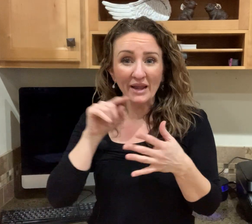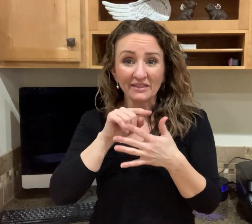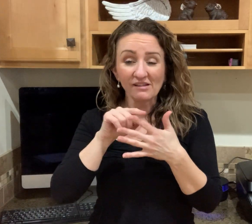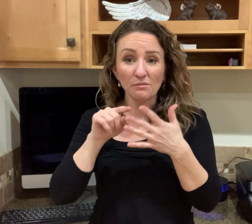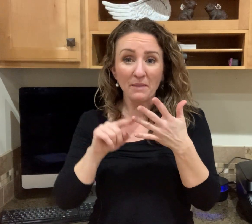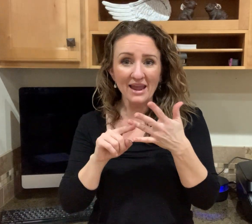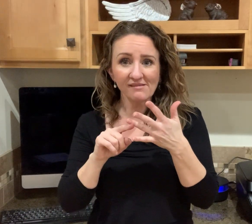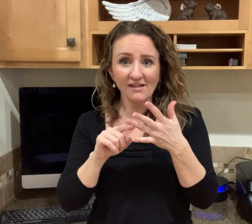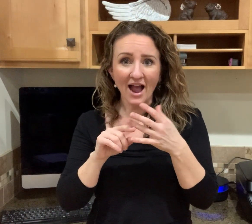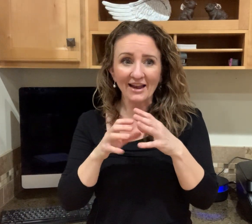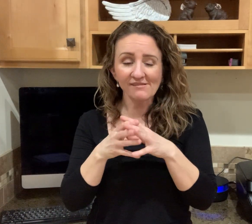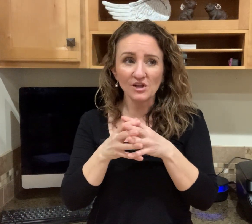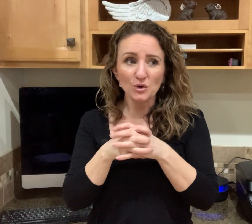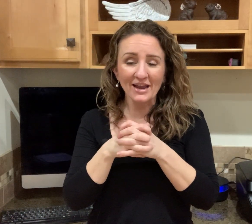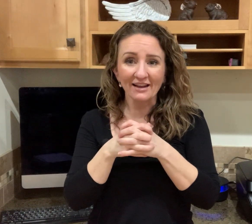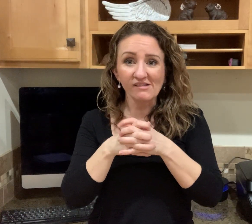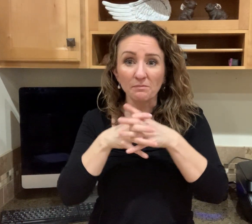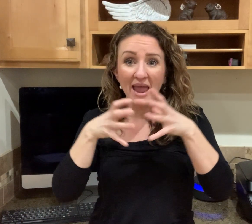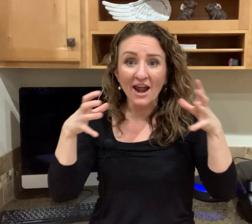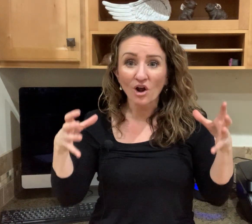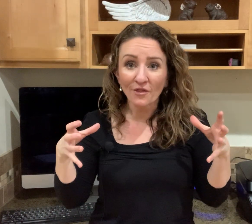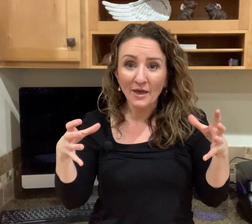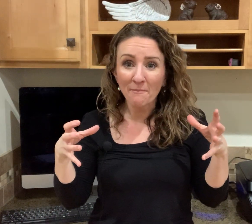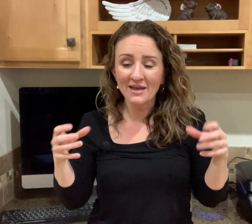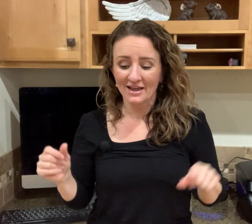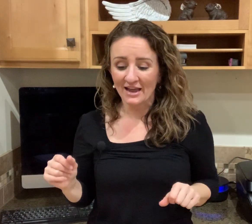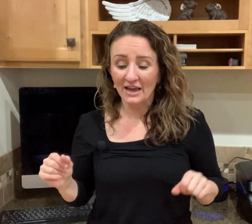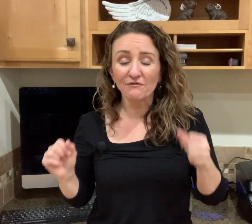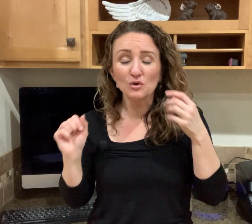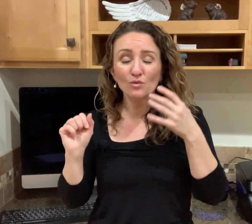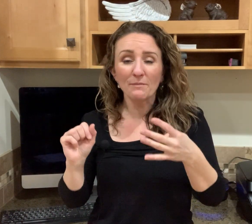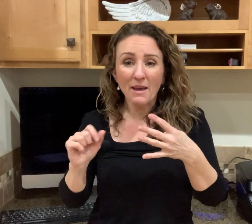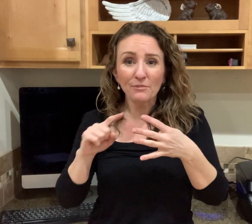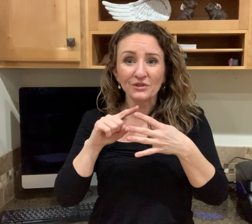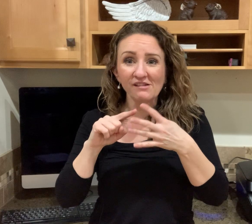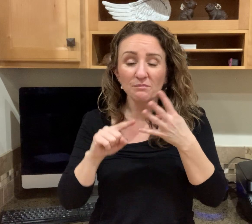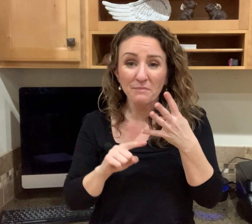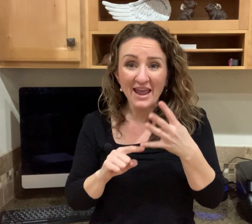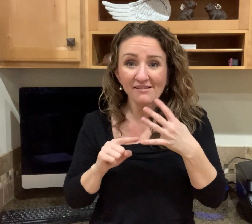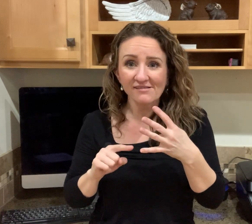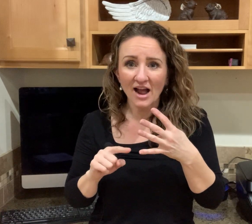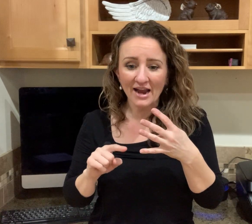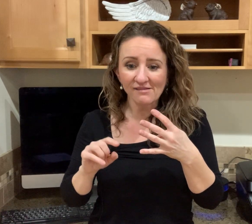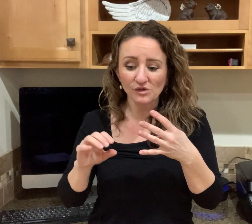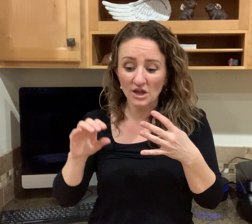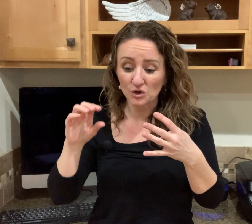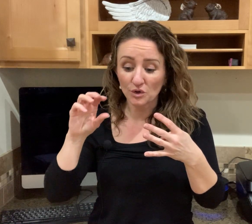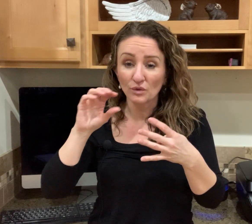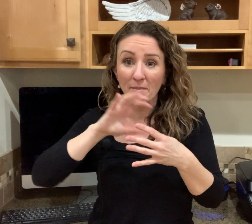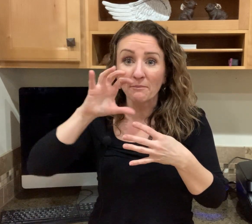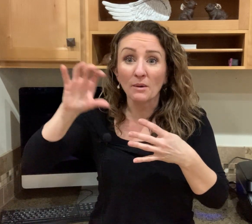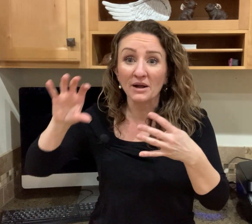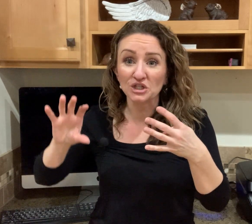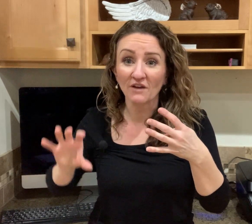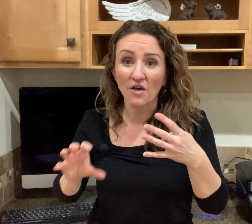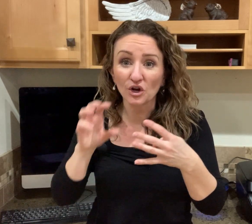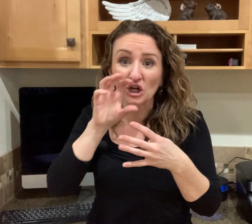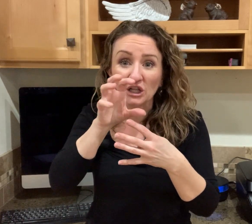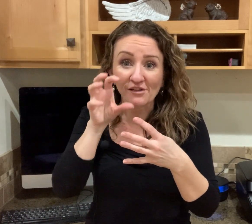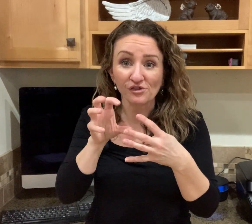these base signs, you can expand on them. If you remember these base signs, then you can remember a bunch of other clusters